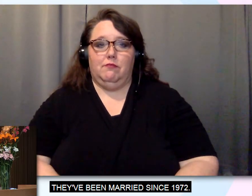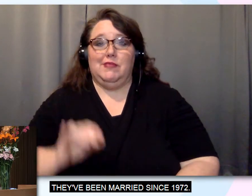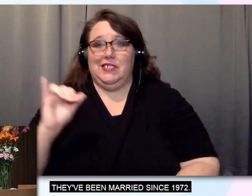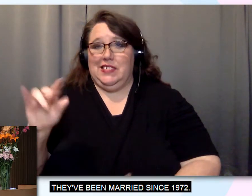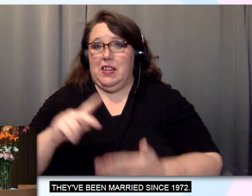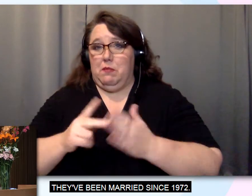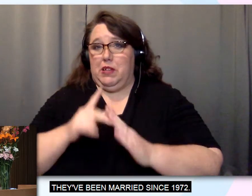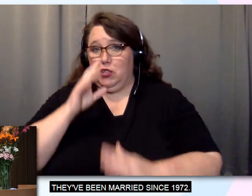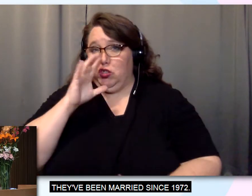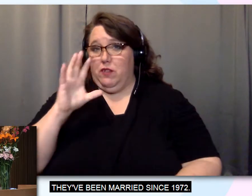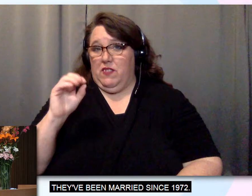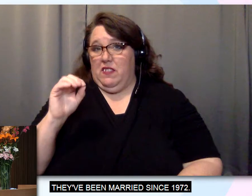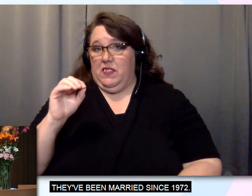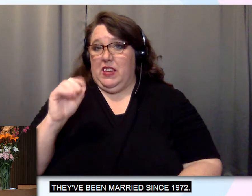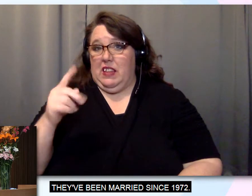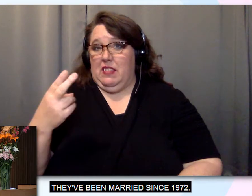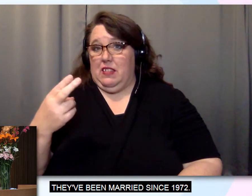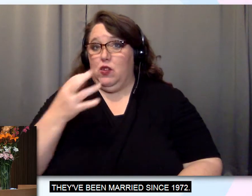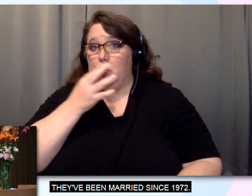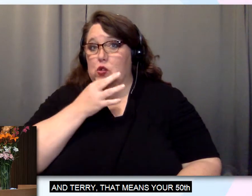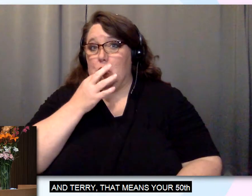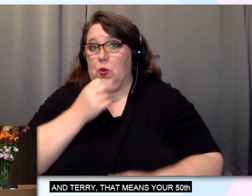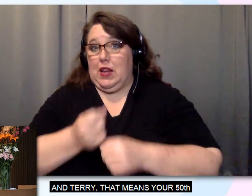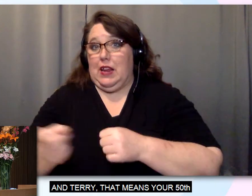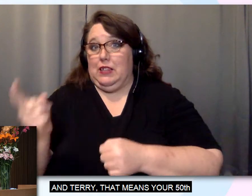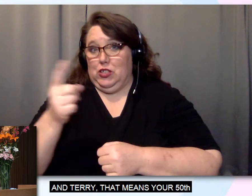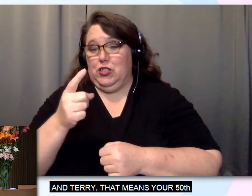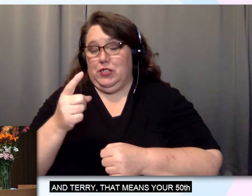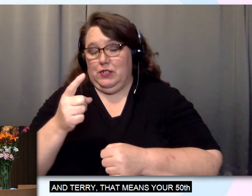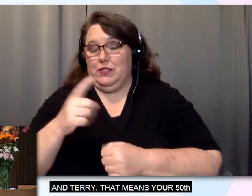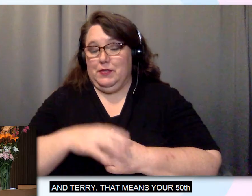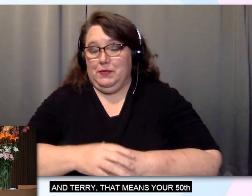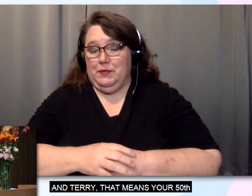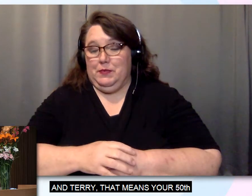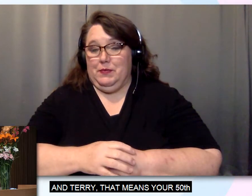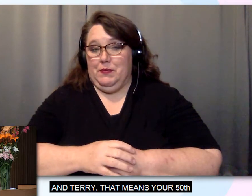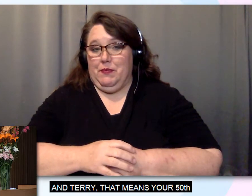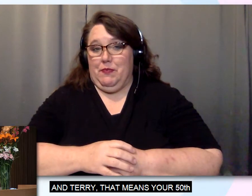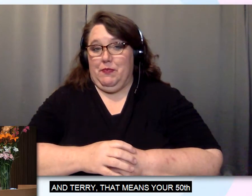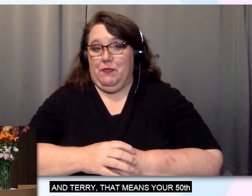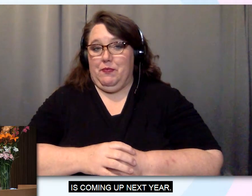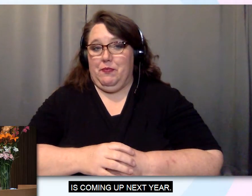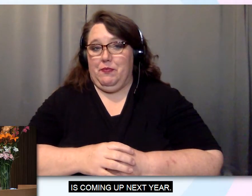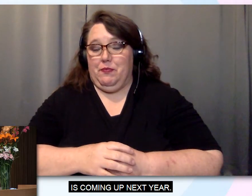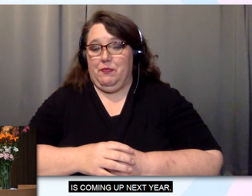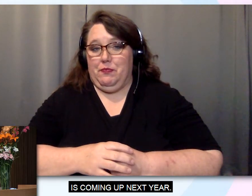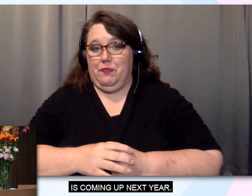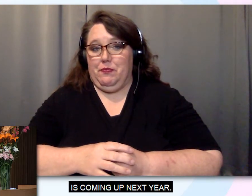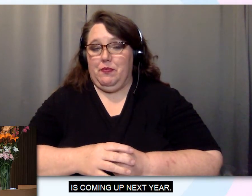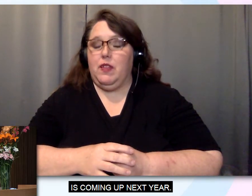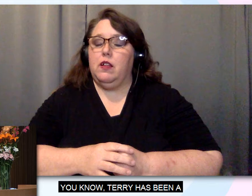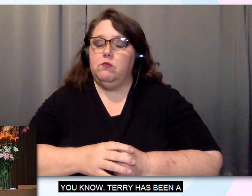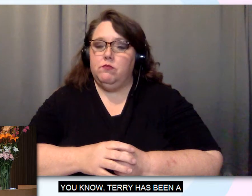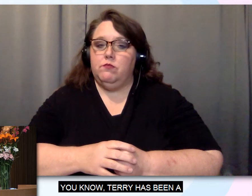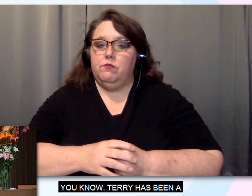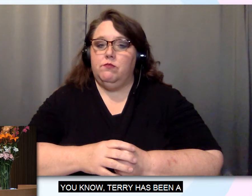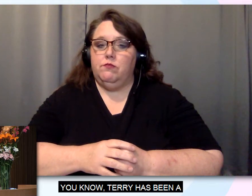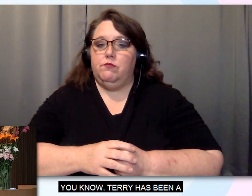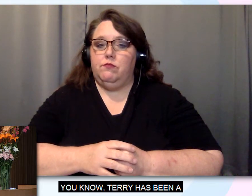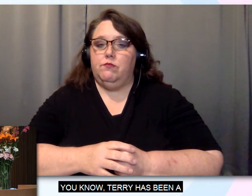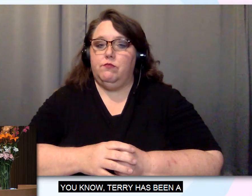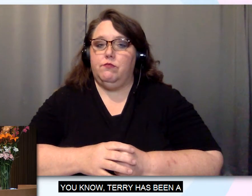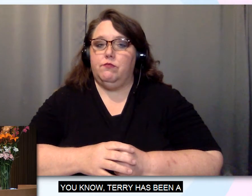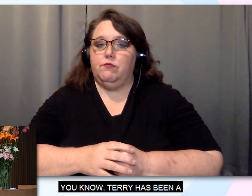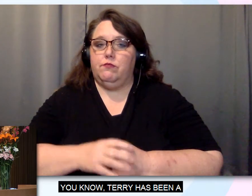1972. And Terry, that means your 50th is coming up next year. You know, Terry has